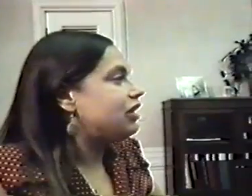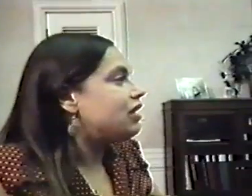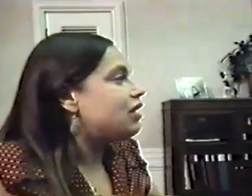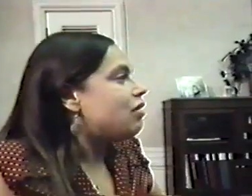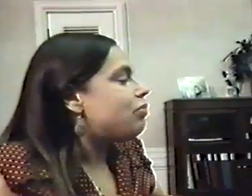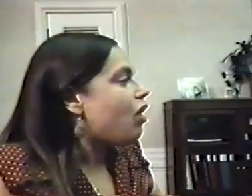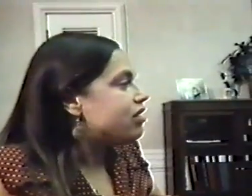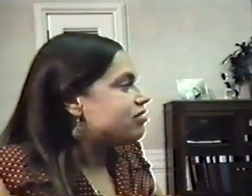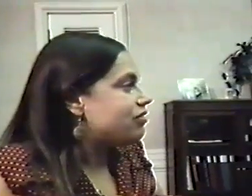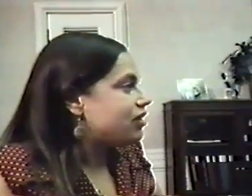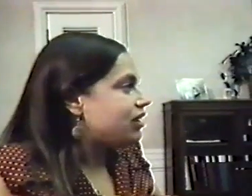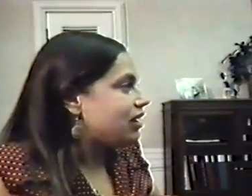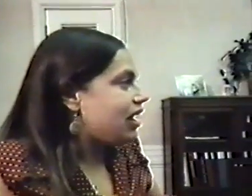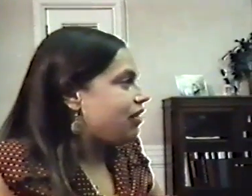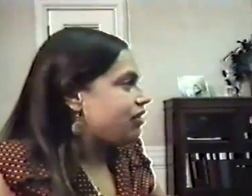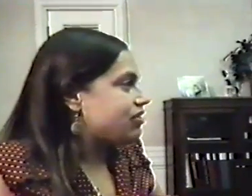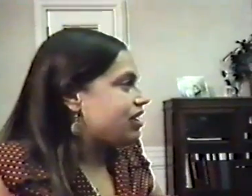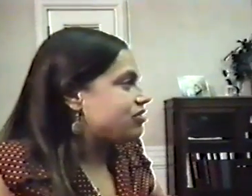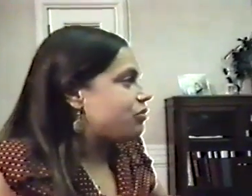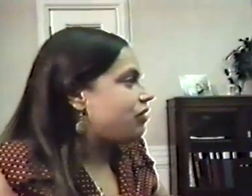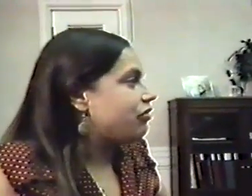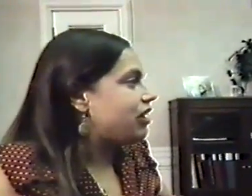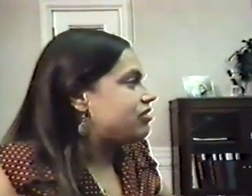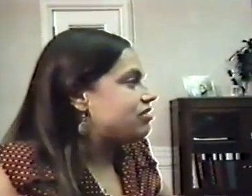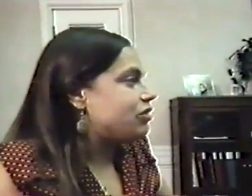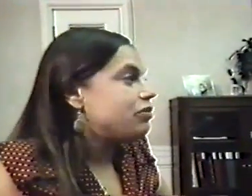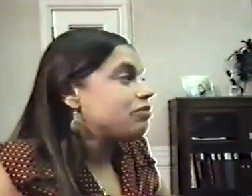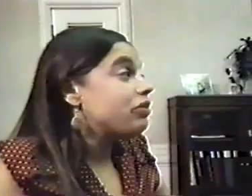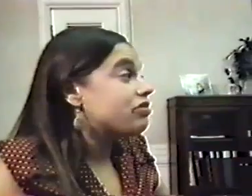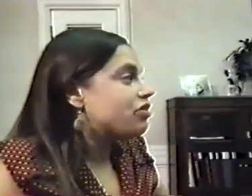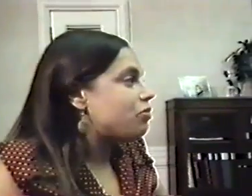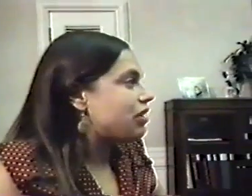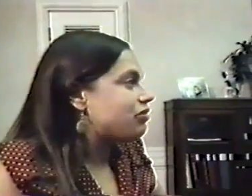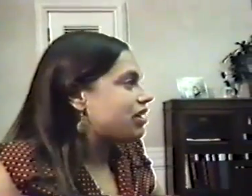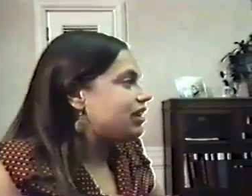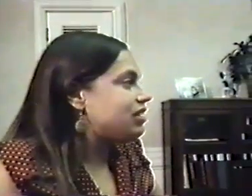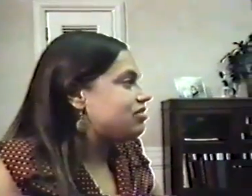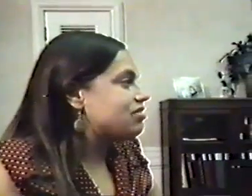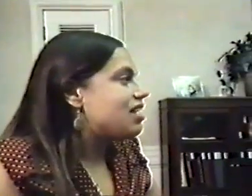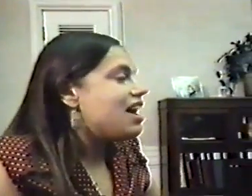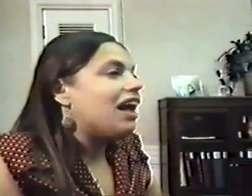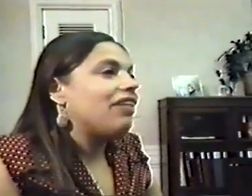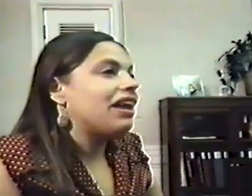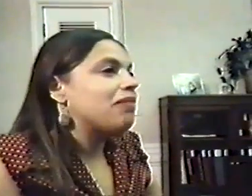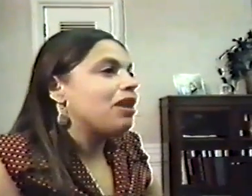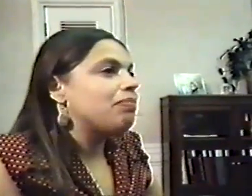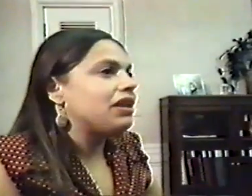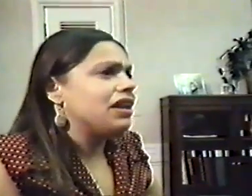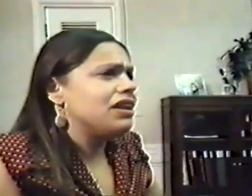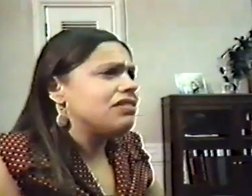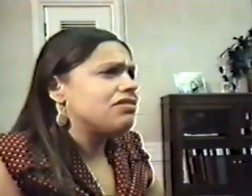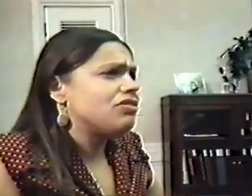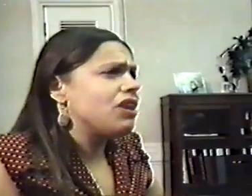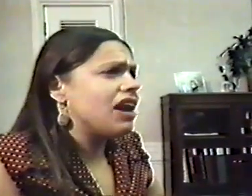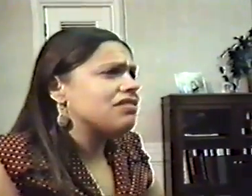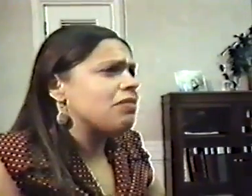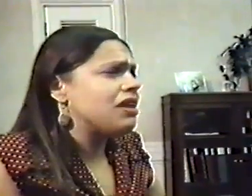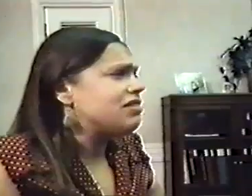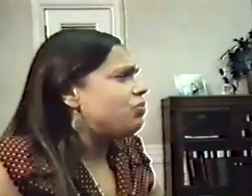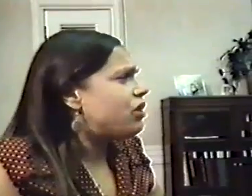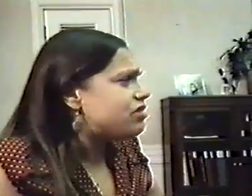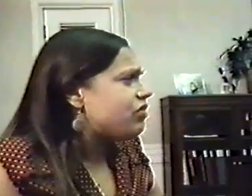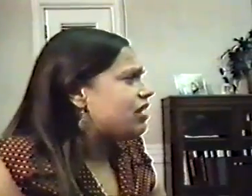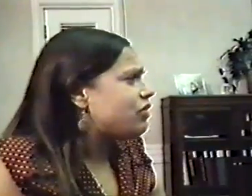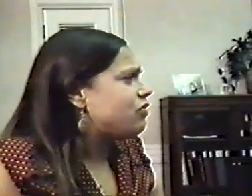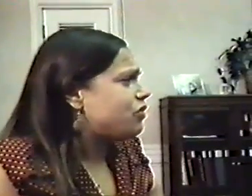the different parts of the Health Education and Welfare Agency who were supposed to know about the regulations, and they came up, and two guys came